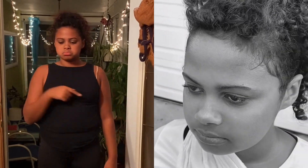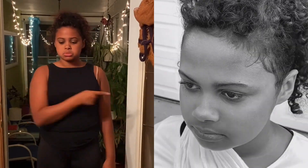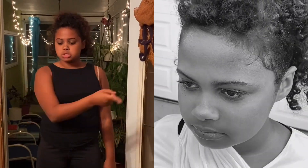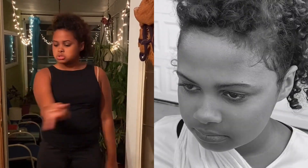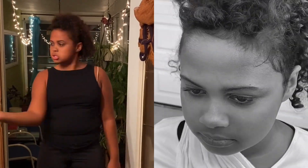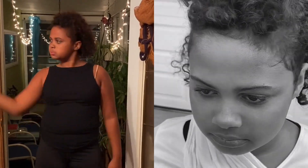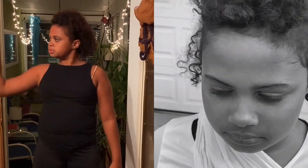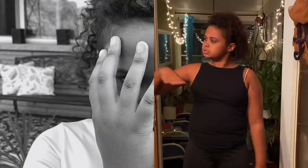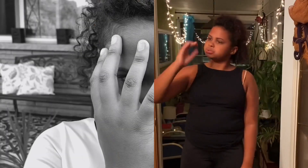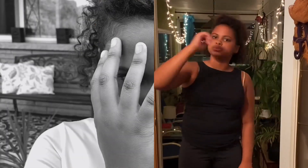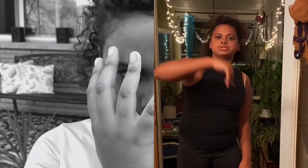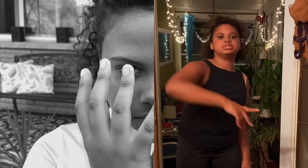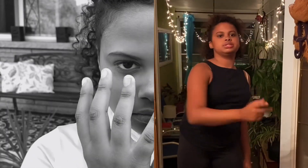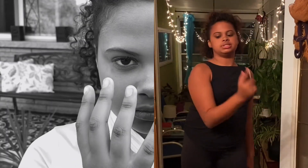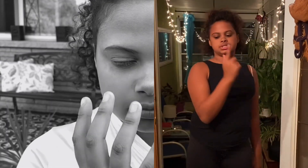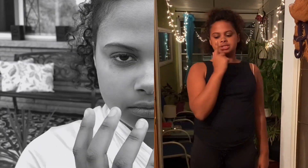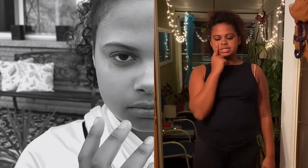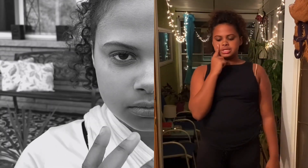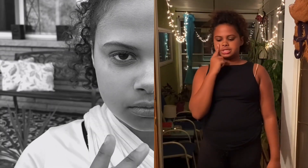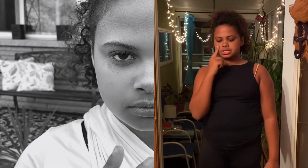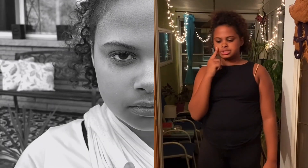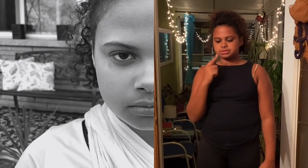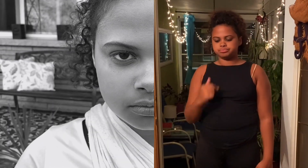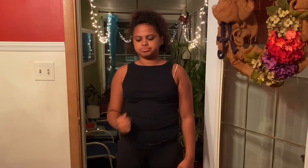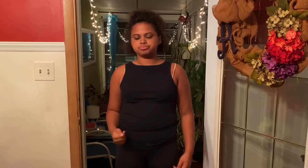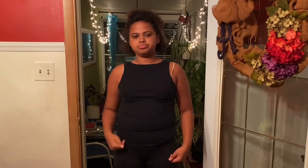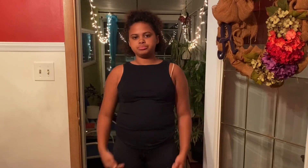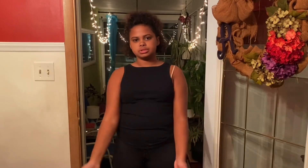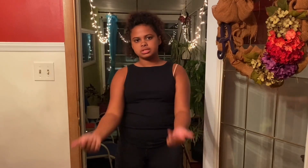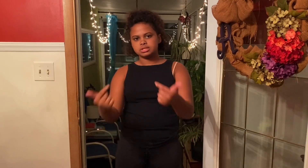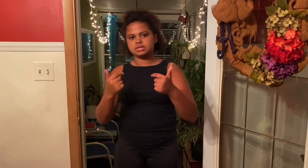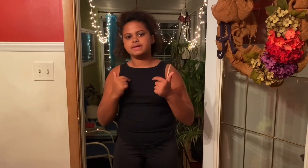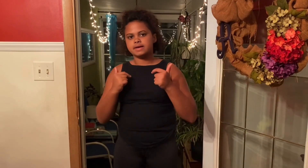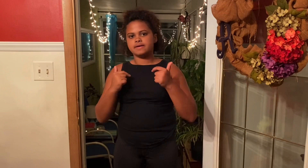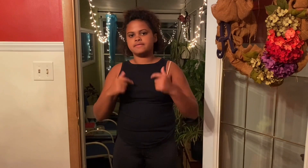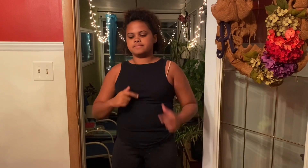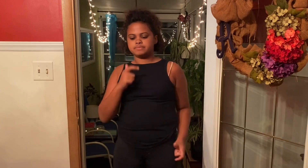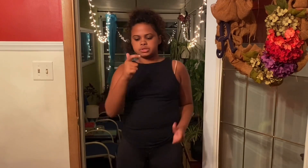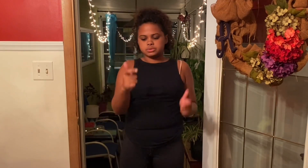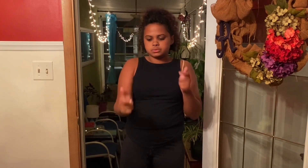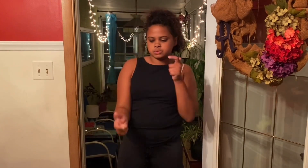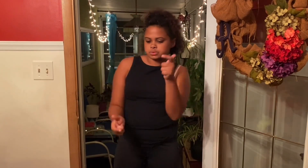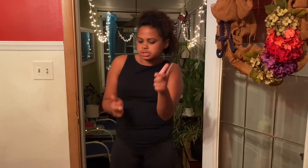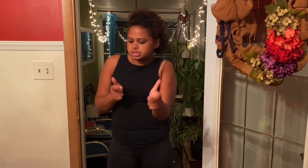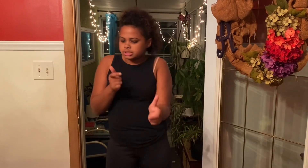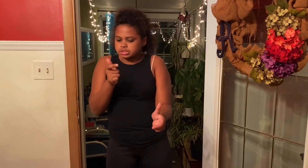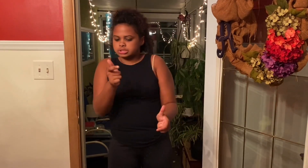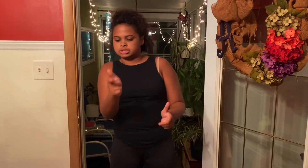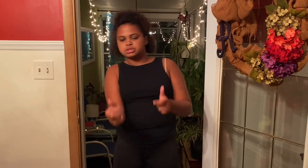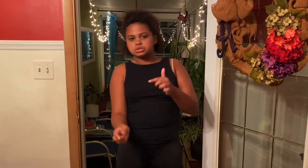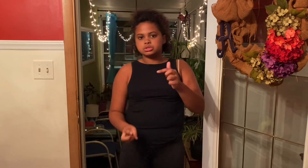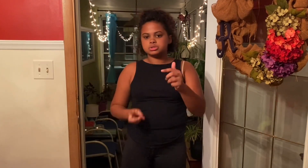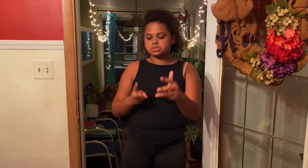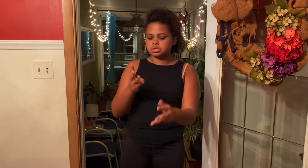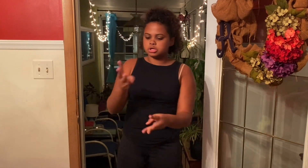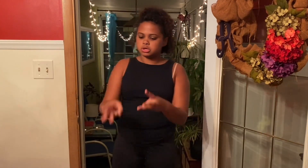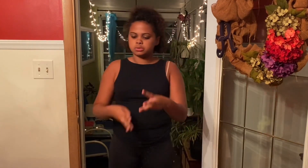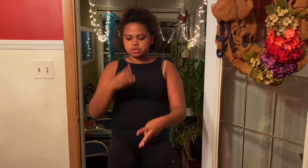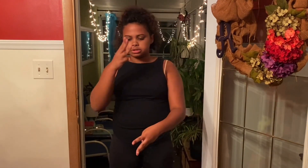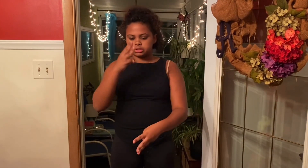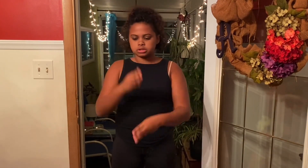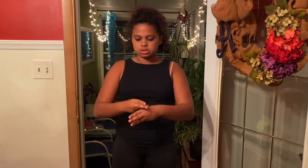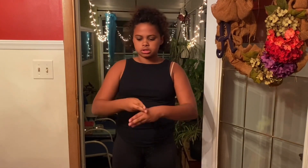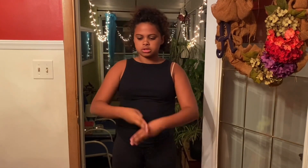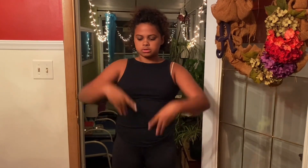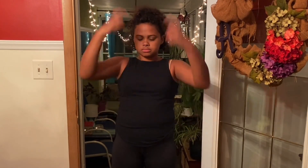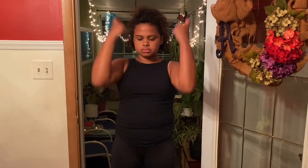Those ocean eyes I've been walking through a